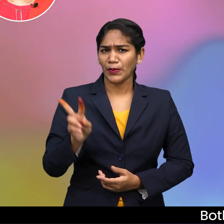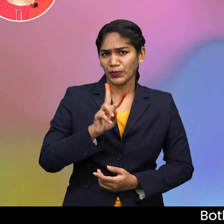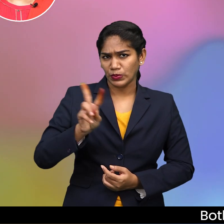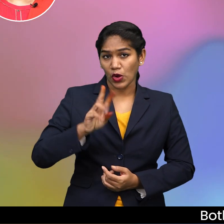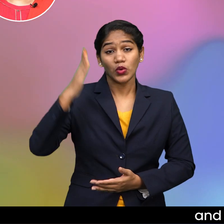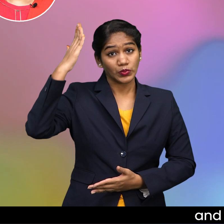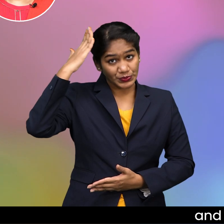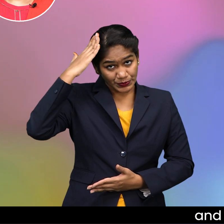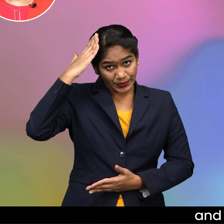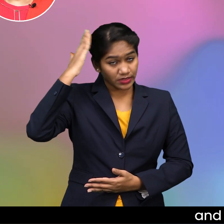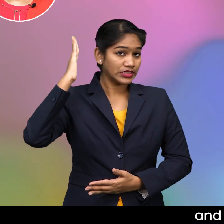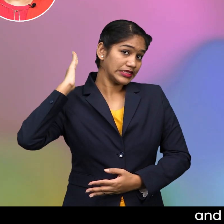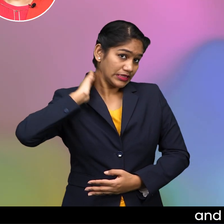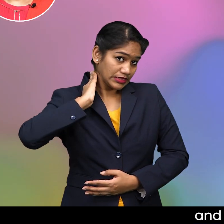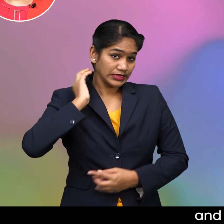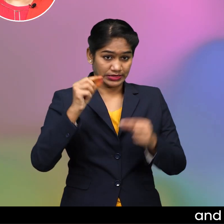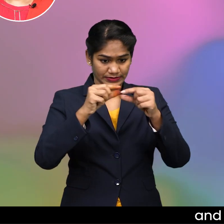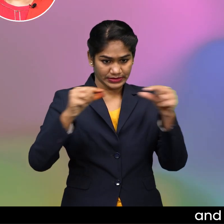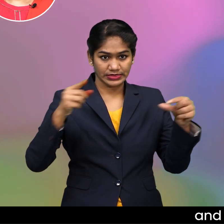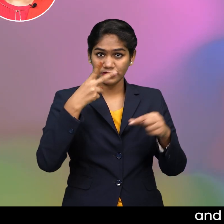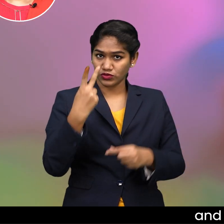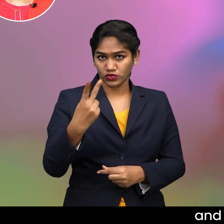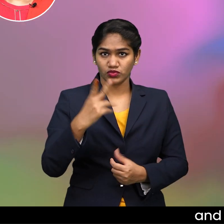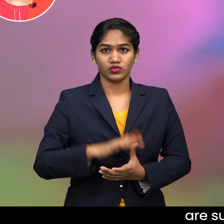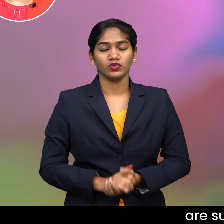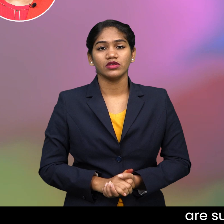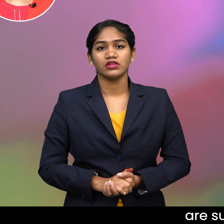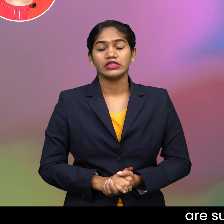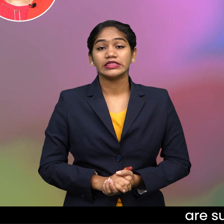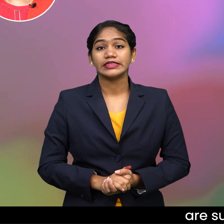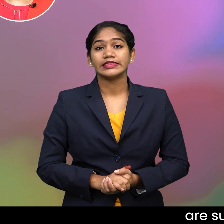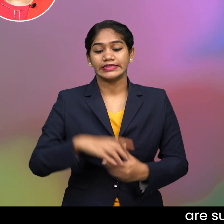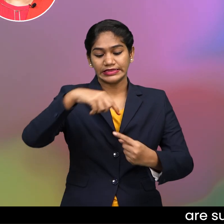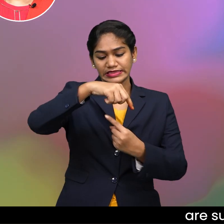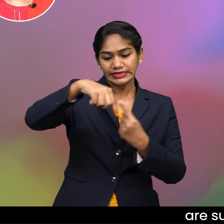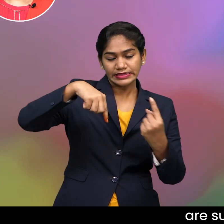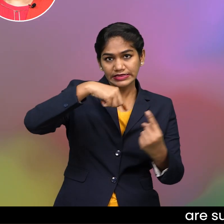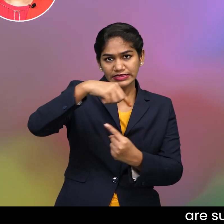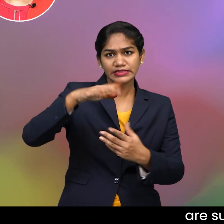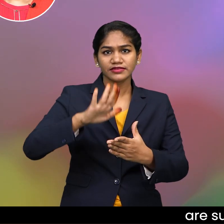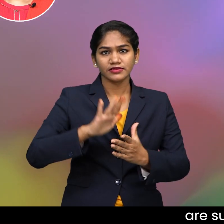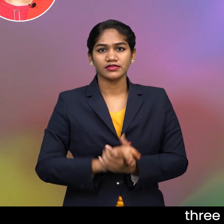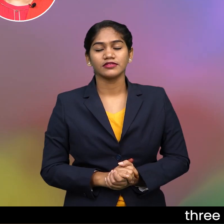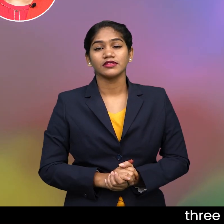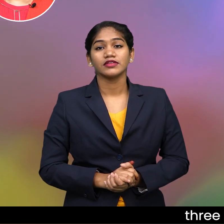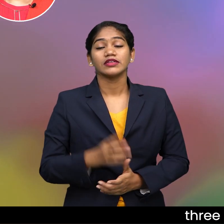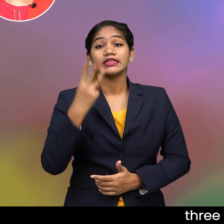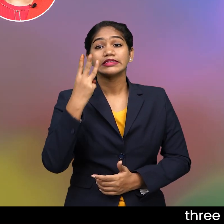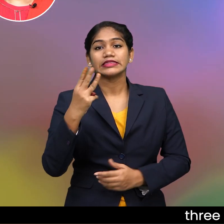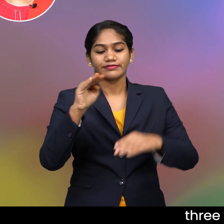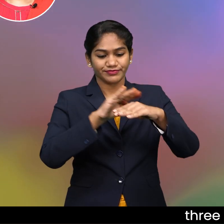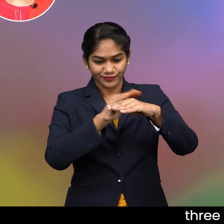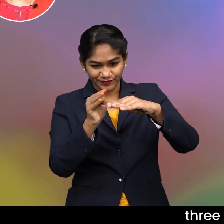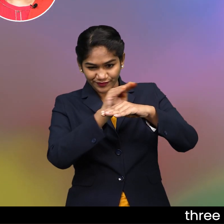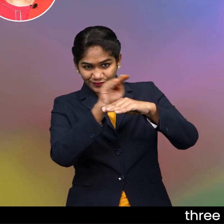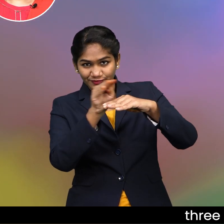Both the brain and spinal cord are surrounded by three